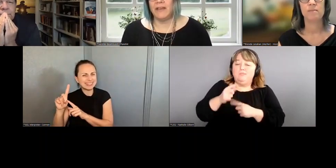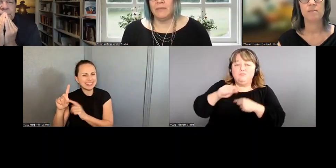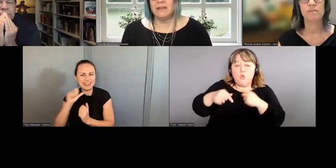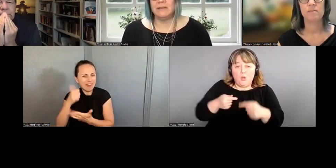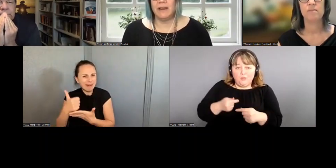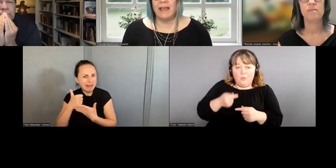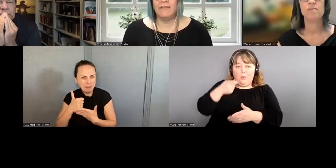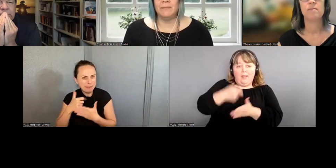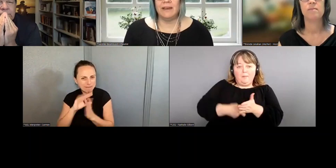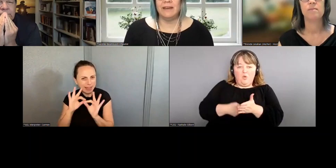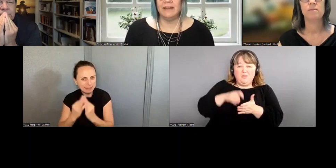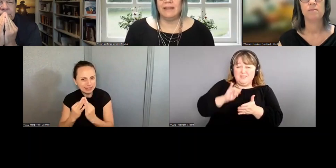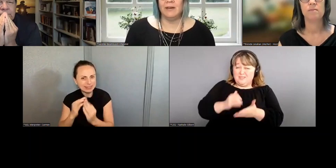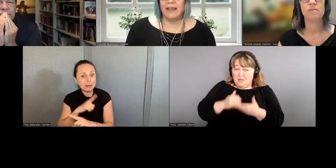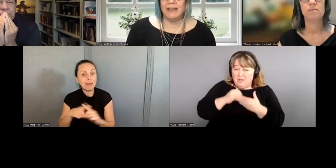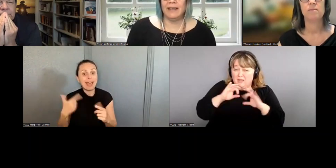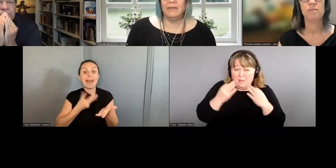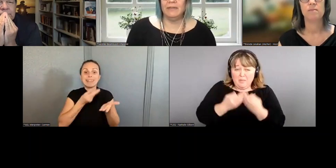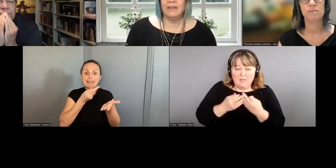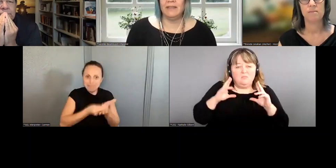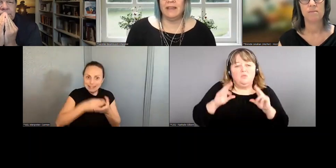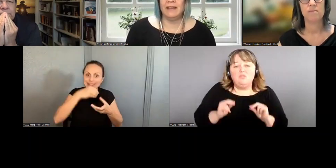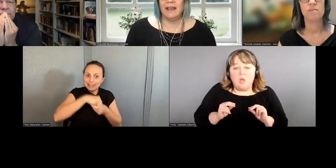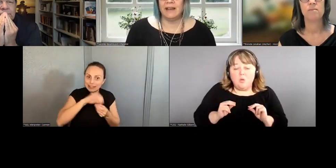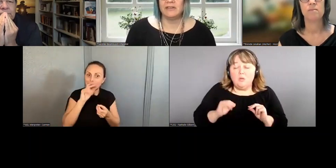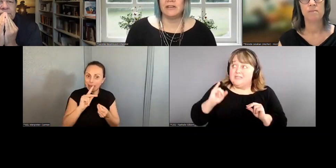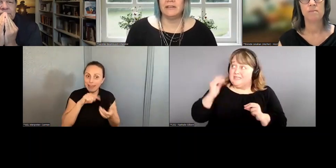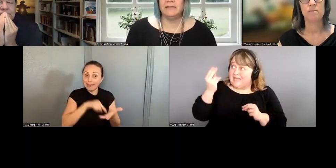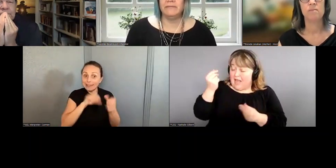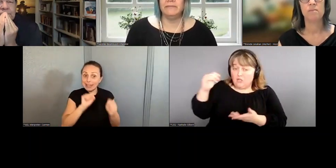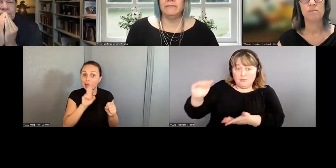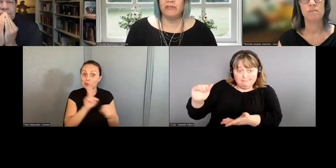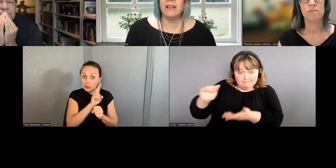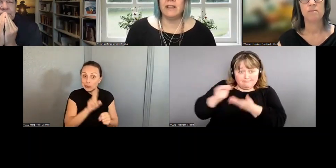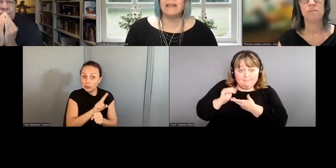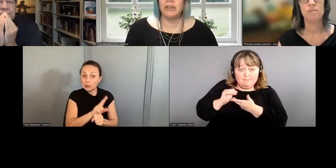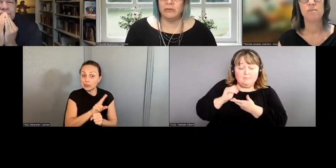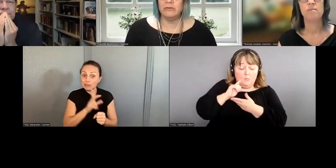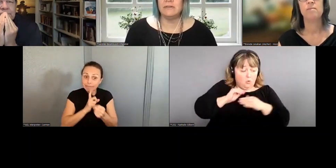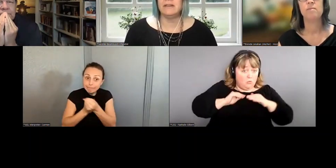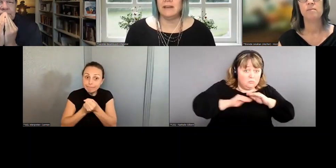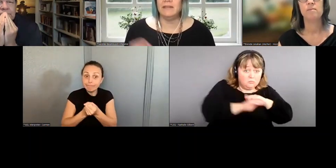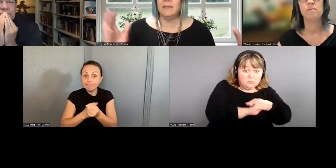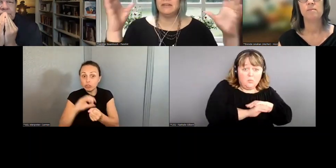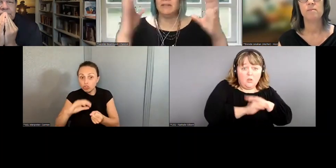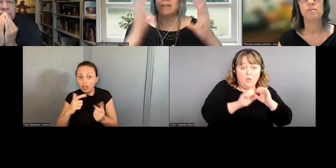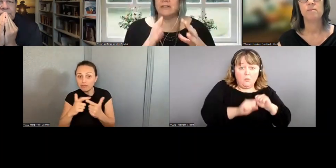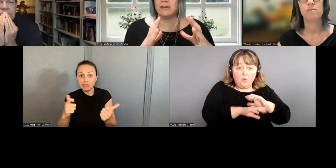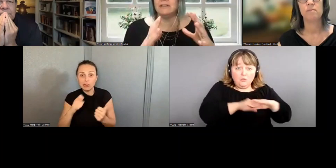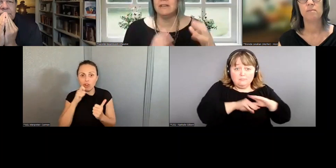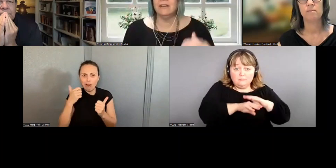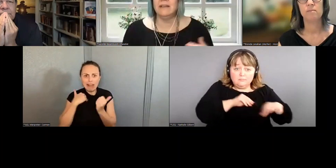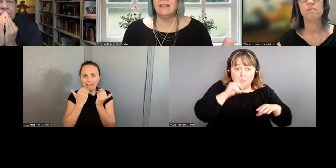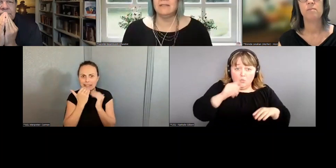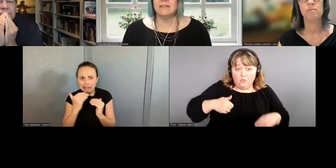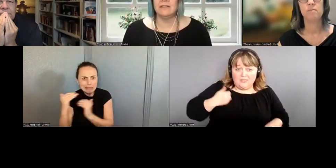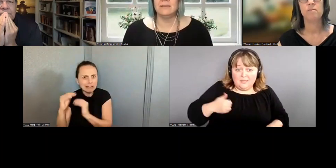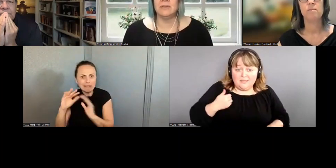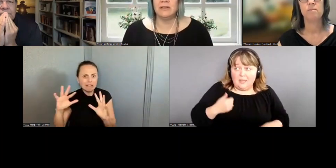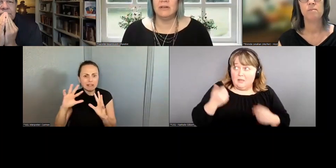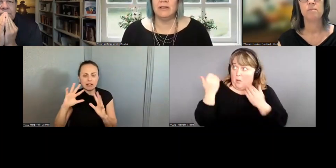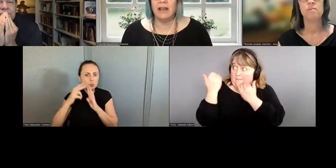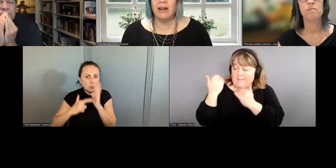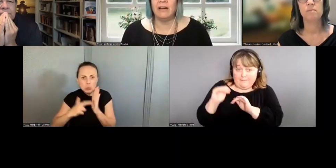helping families, but having money in their bank account that they can actually freely use, that doesn't have a bunch of constraints on it, as our